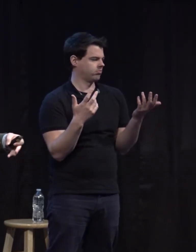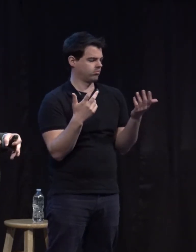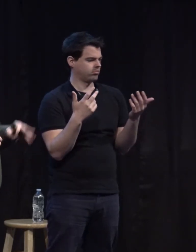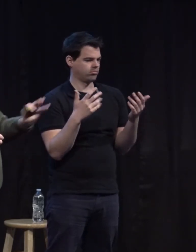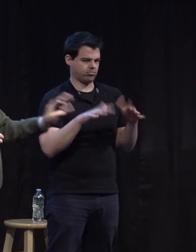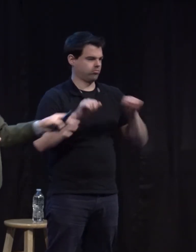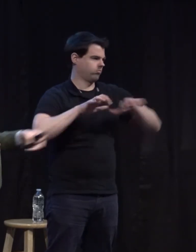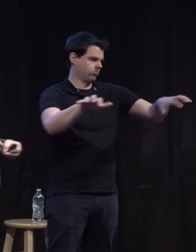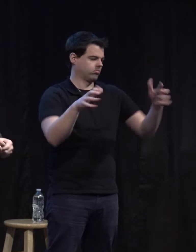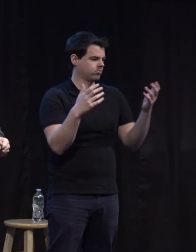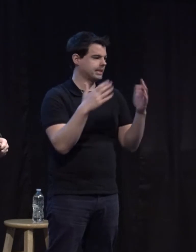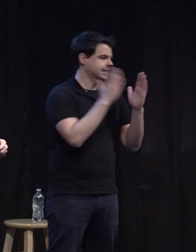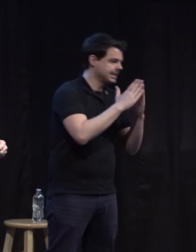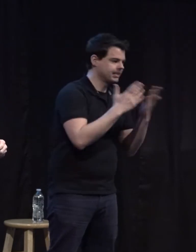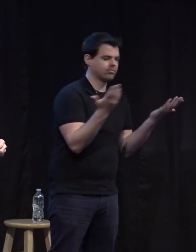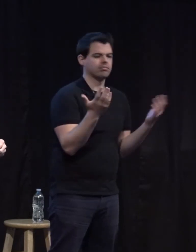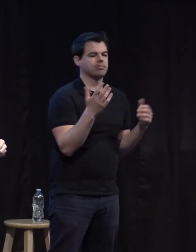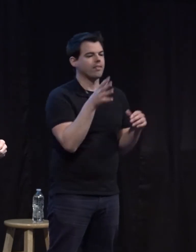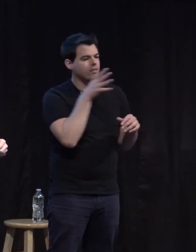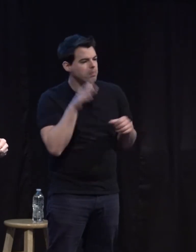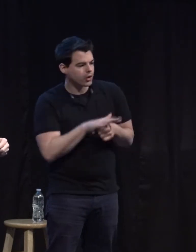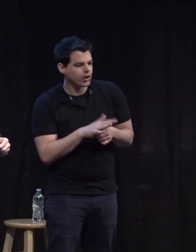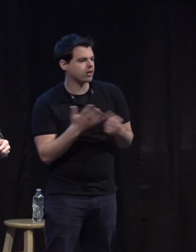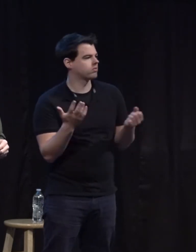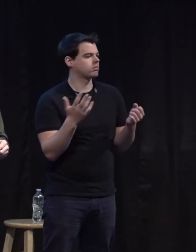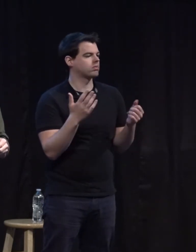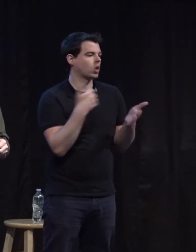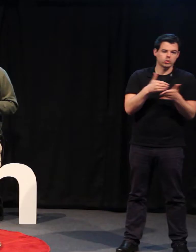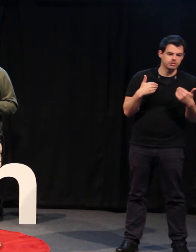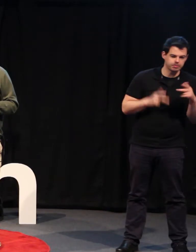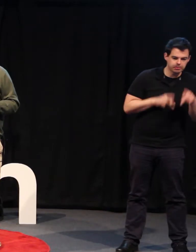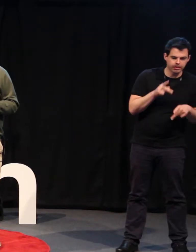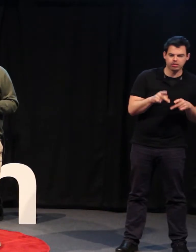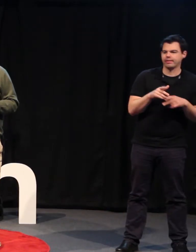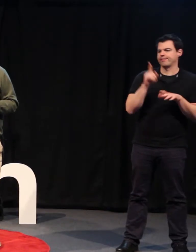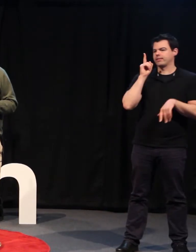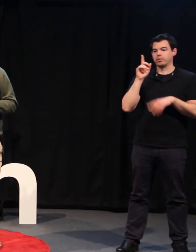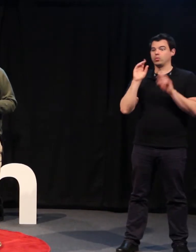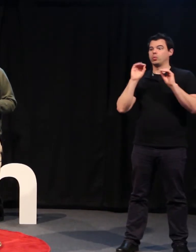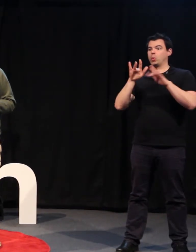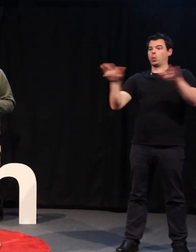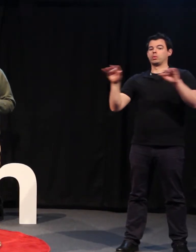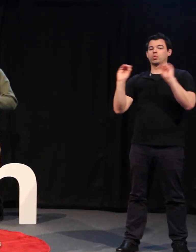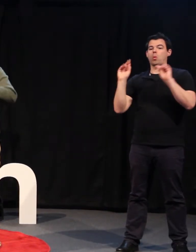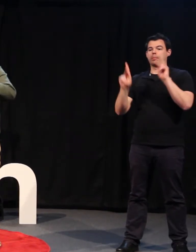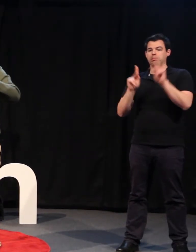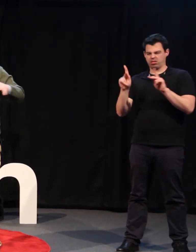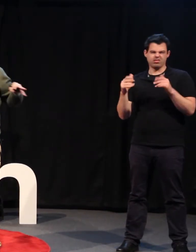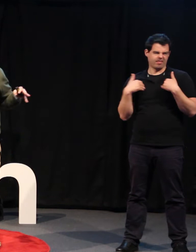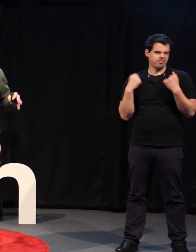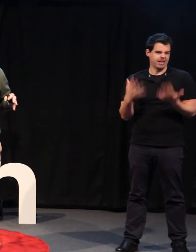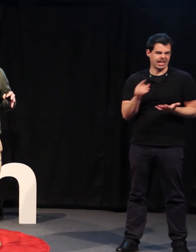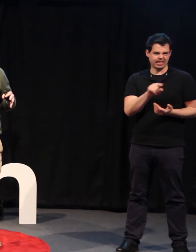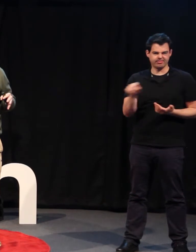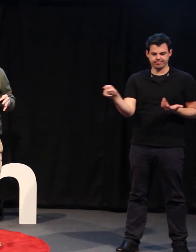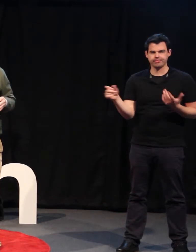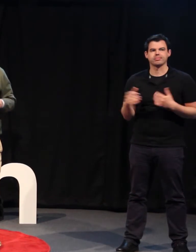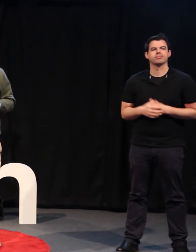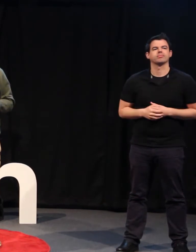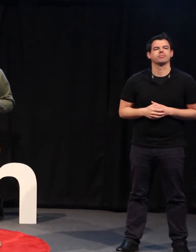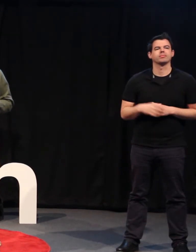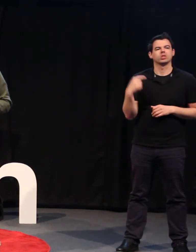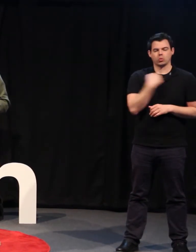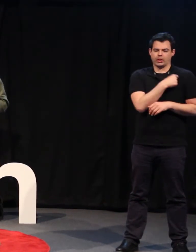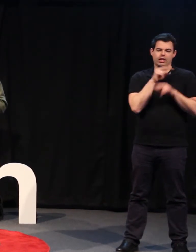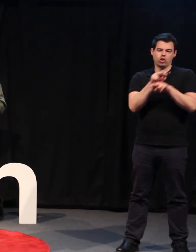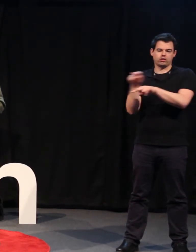suburbs, and it also lives out far away from people. There's 24 different populations of green frogs living in different ponds represented